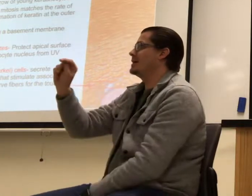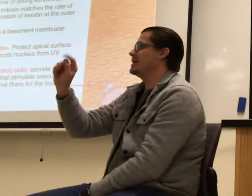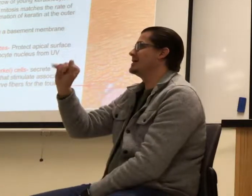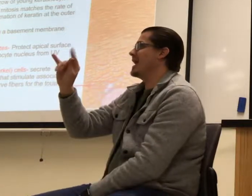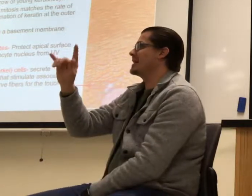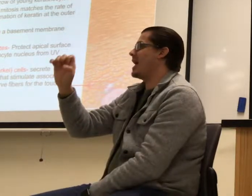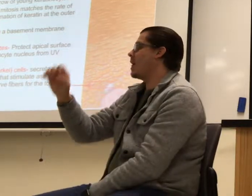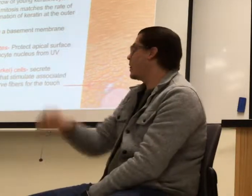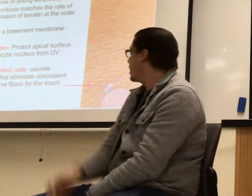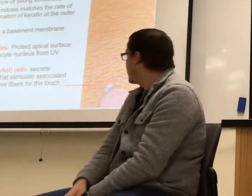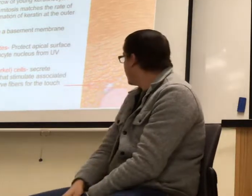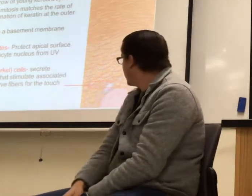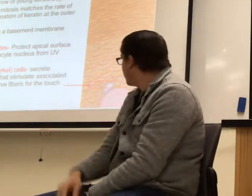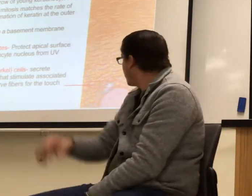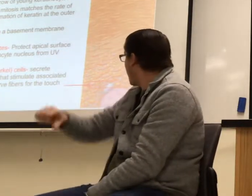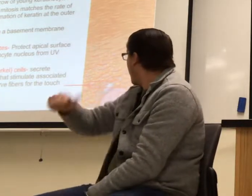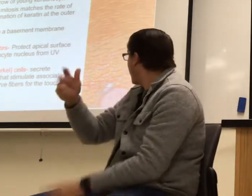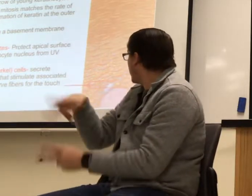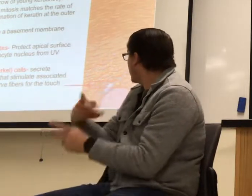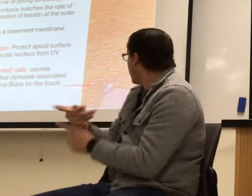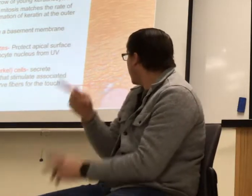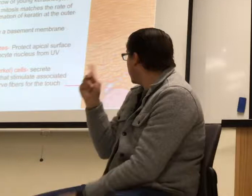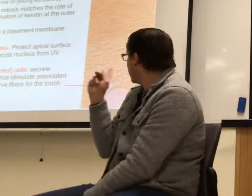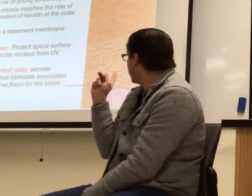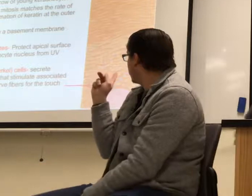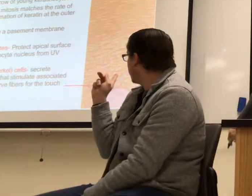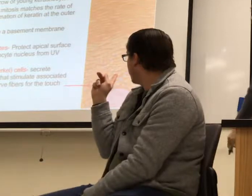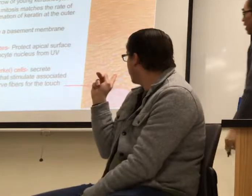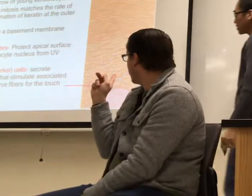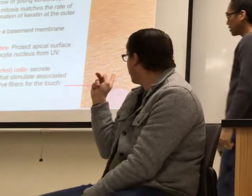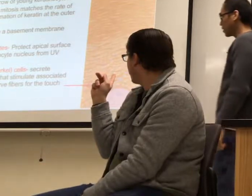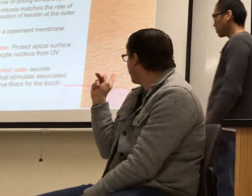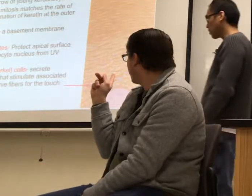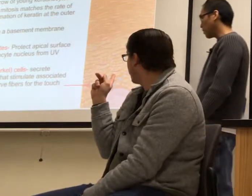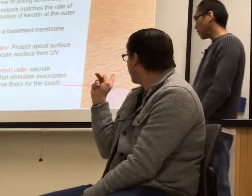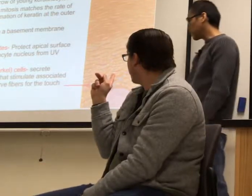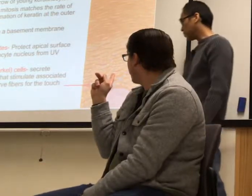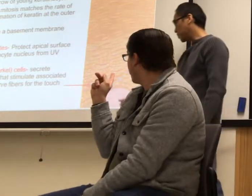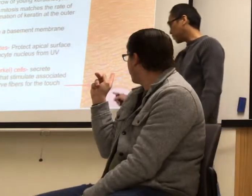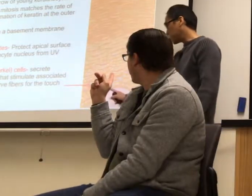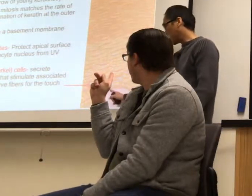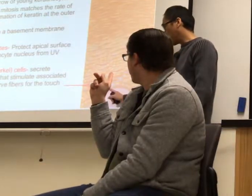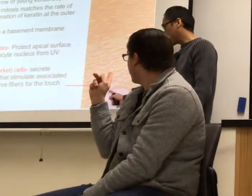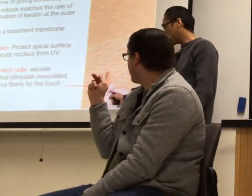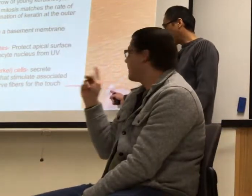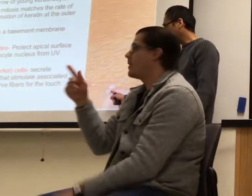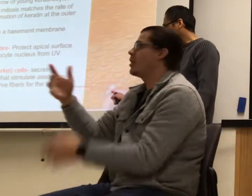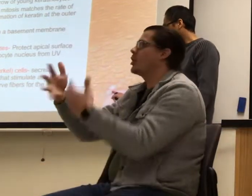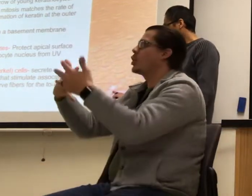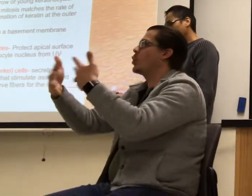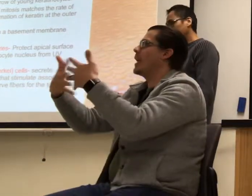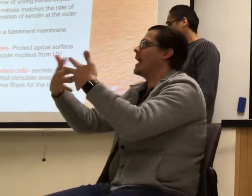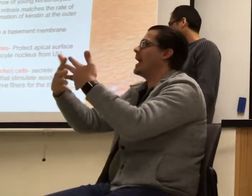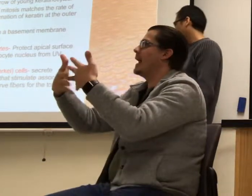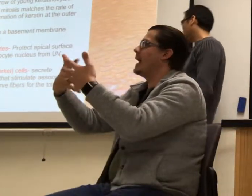The other row, the other cell type in this row are the melanocytes. On the illustration is the gray